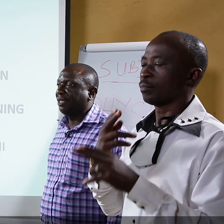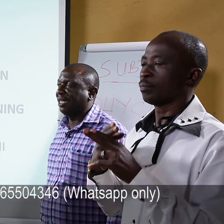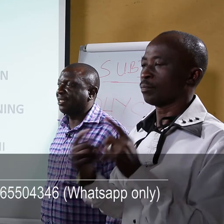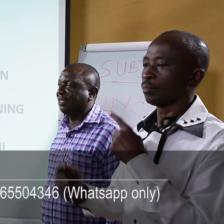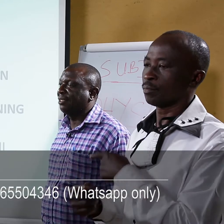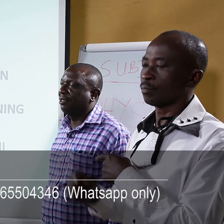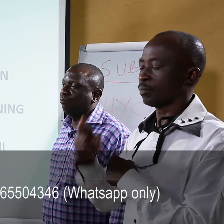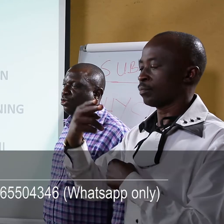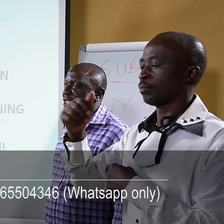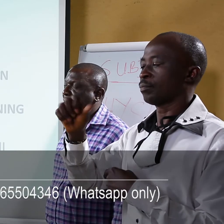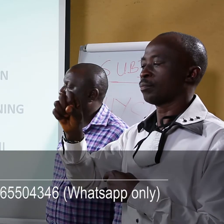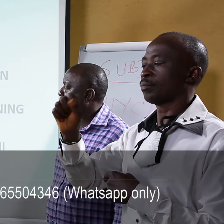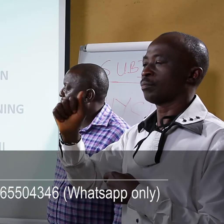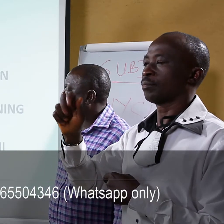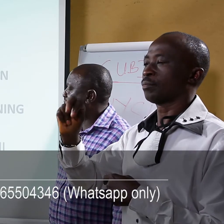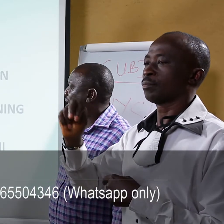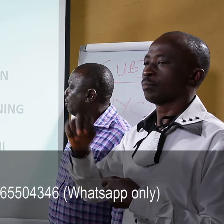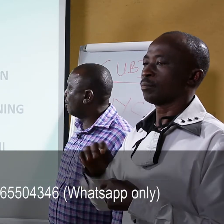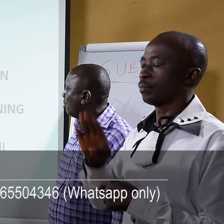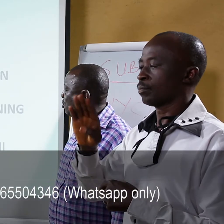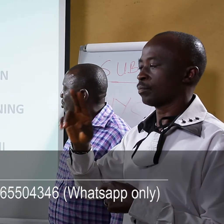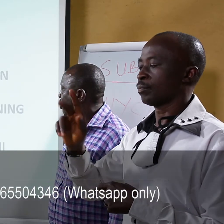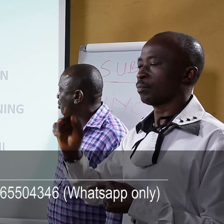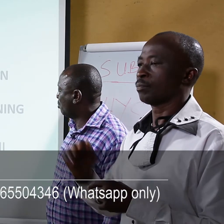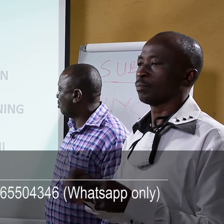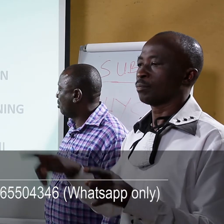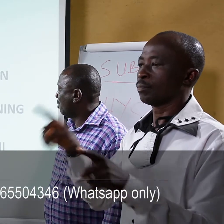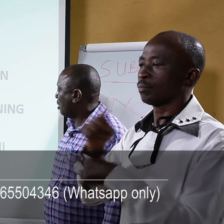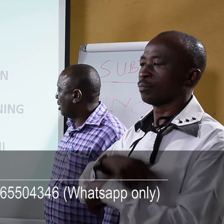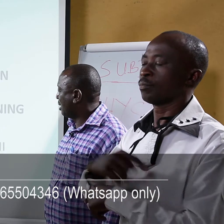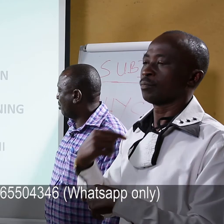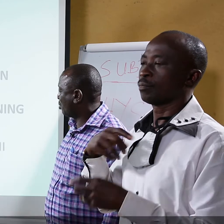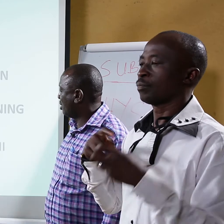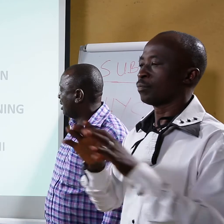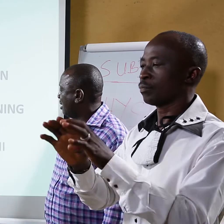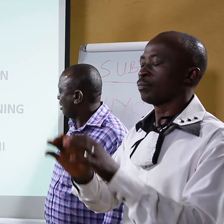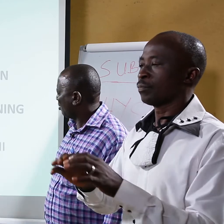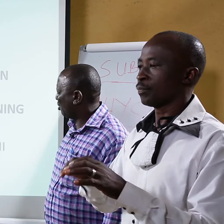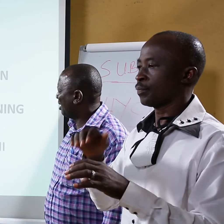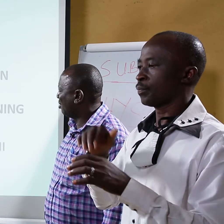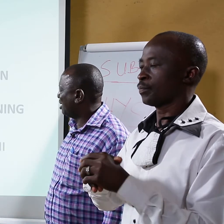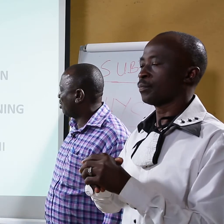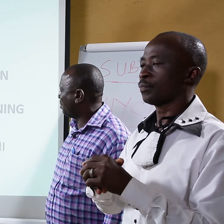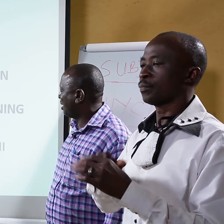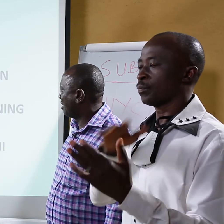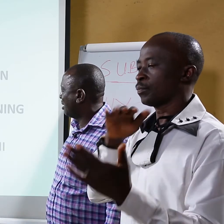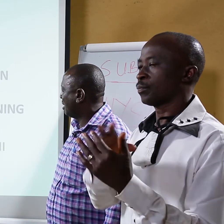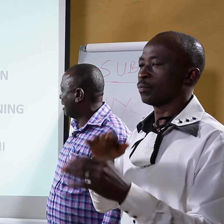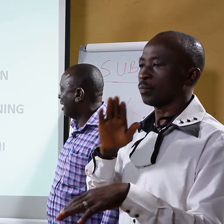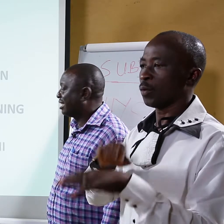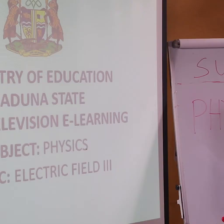is Hassan Buki. Today we are going to continue in our study on the